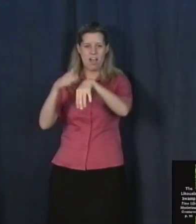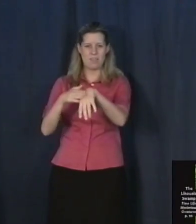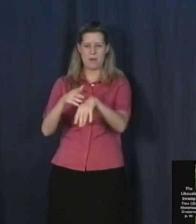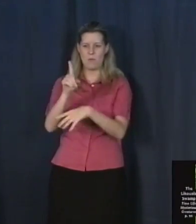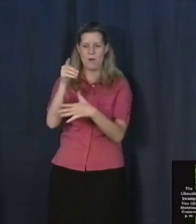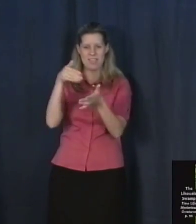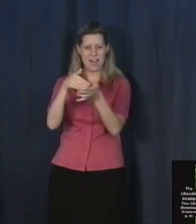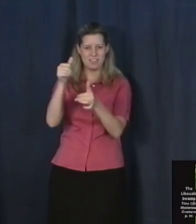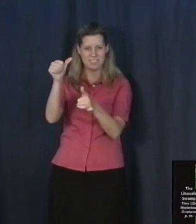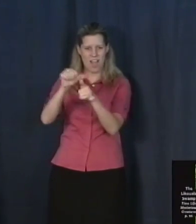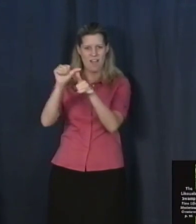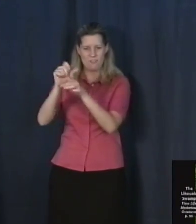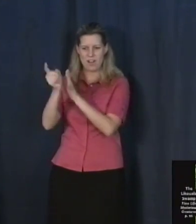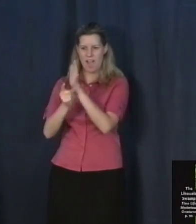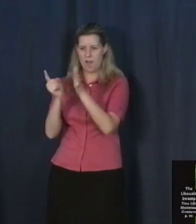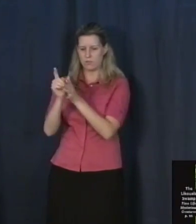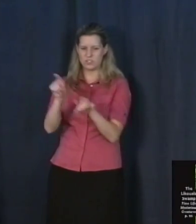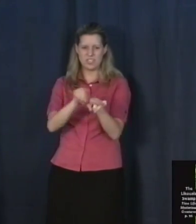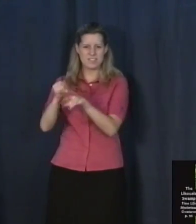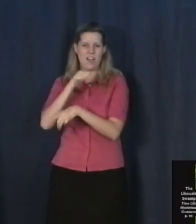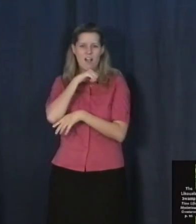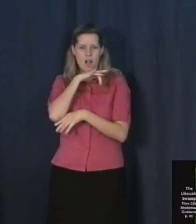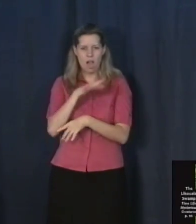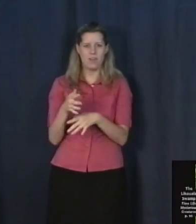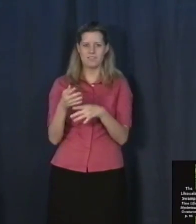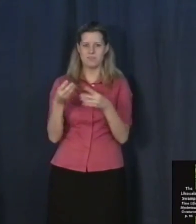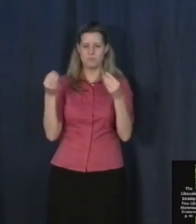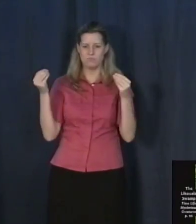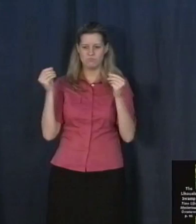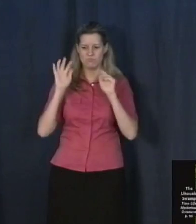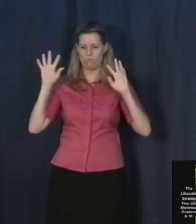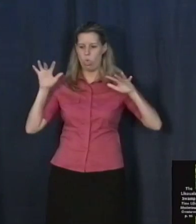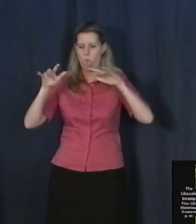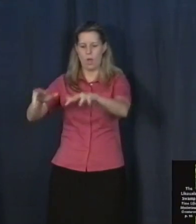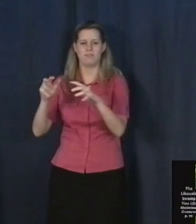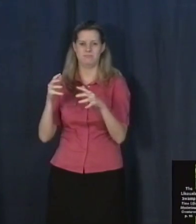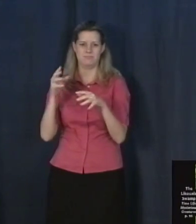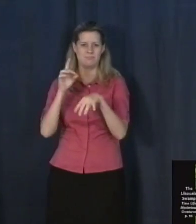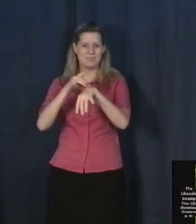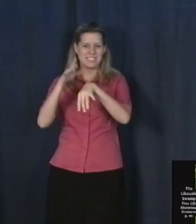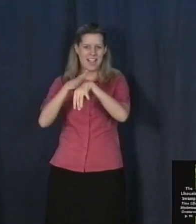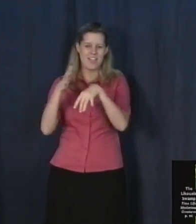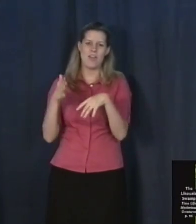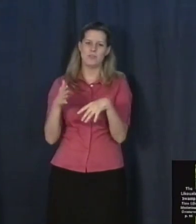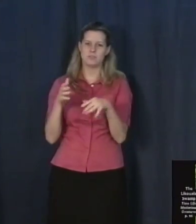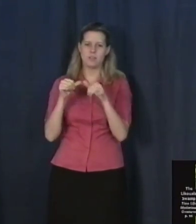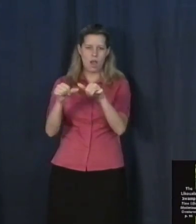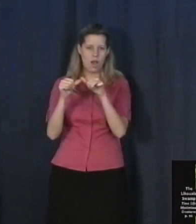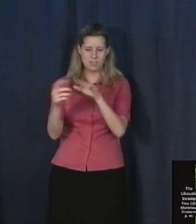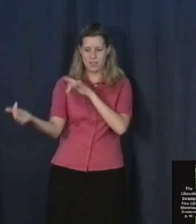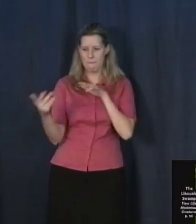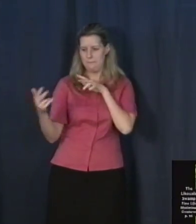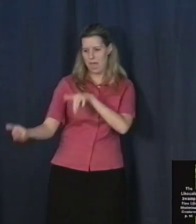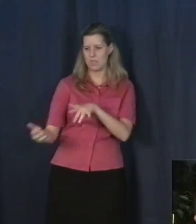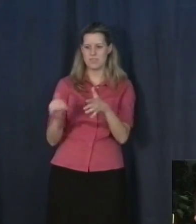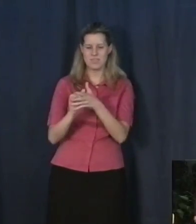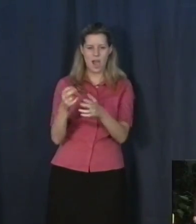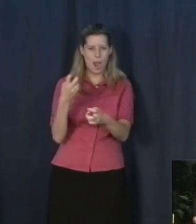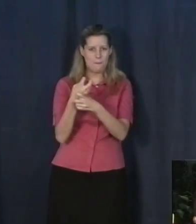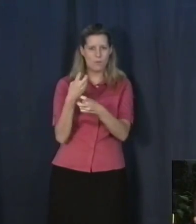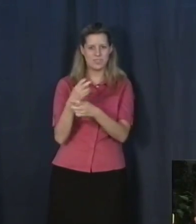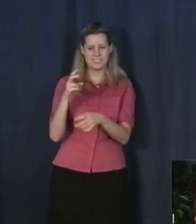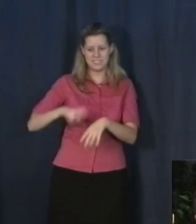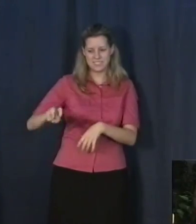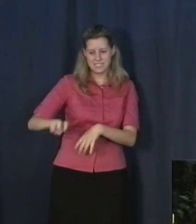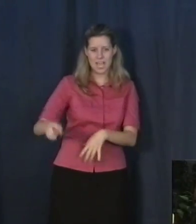per hour. Just like dust, swarms of mosquitoes swarming around them. Constant battle with mosquitoes, poisonous